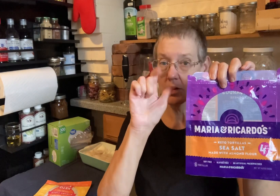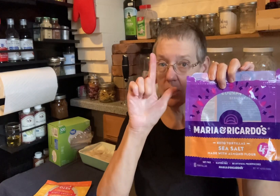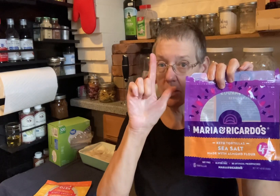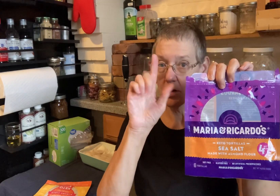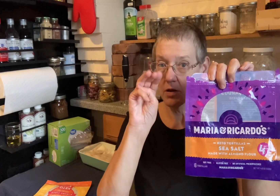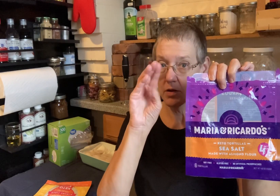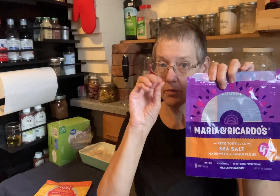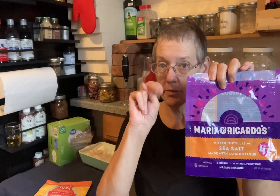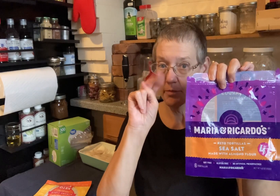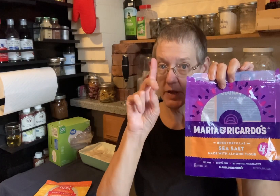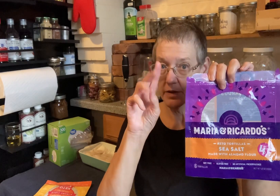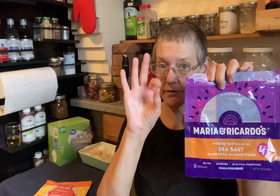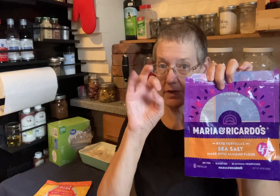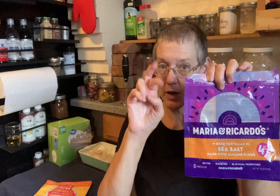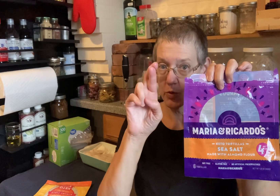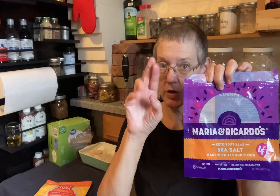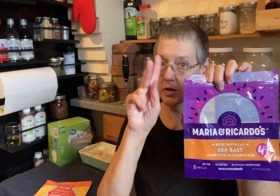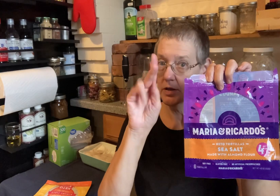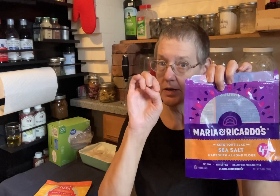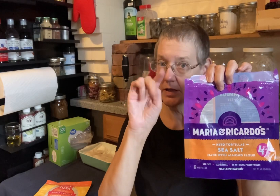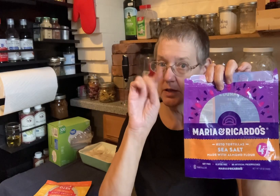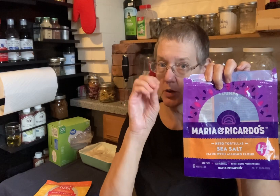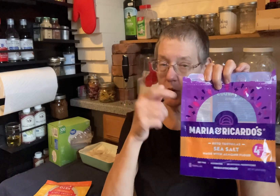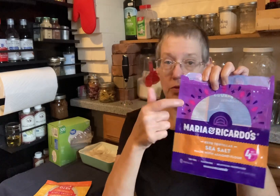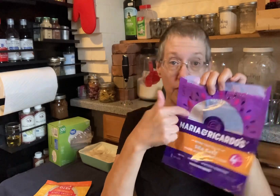almond flour keto tortillas.